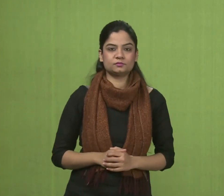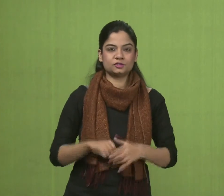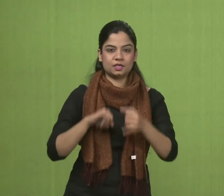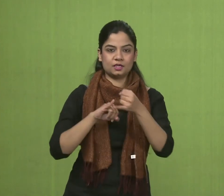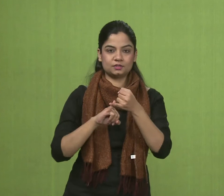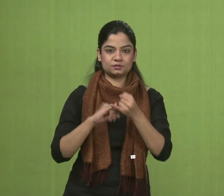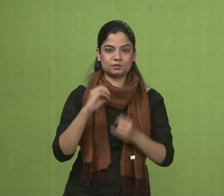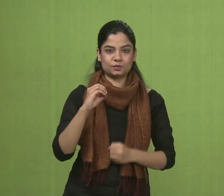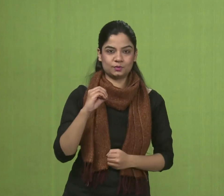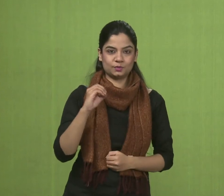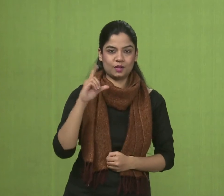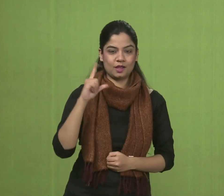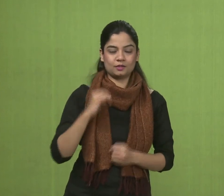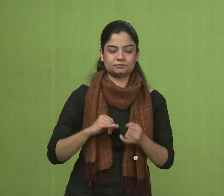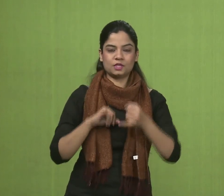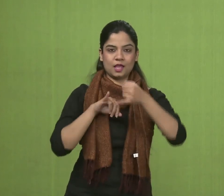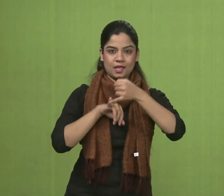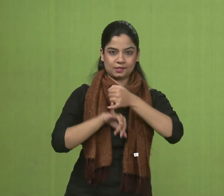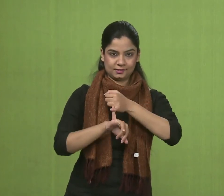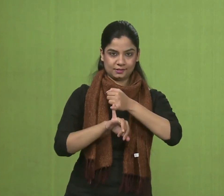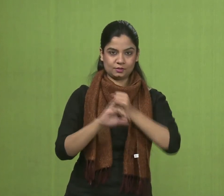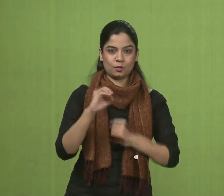Soiled clothes.